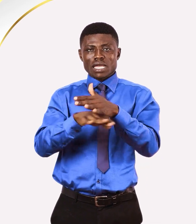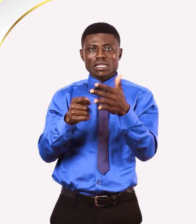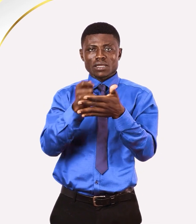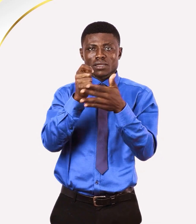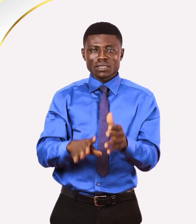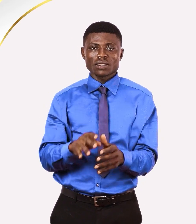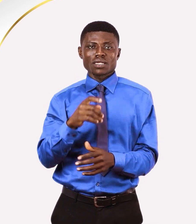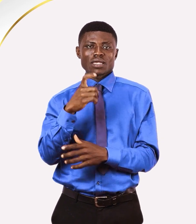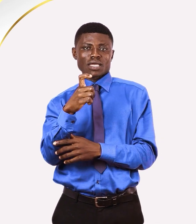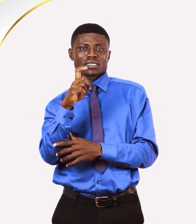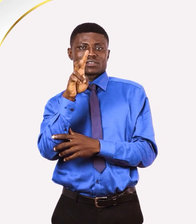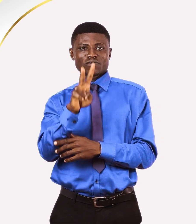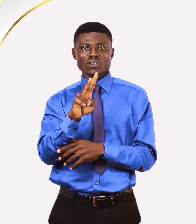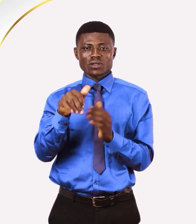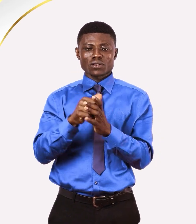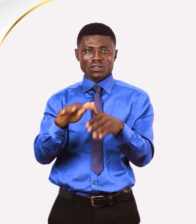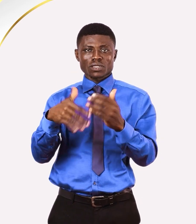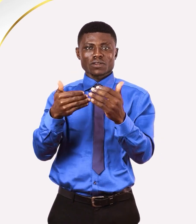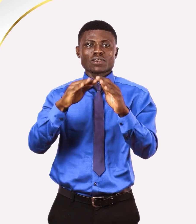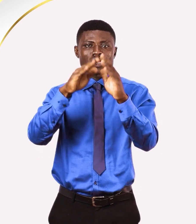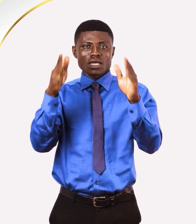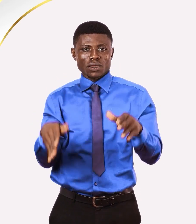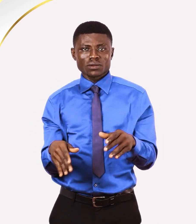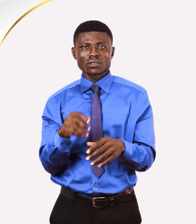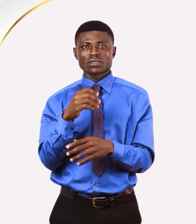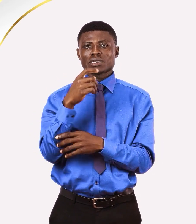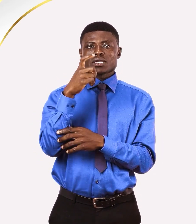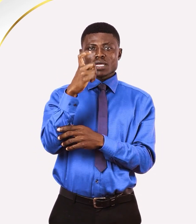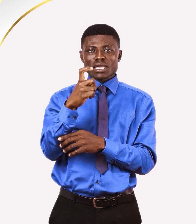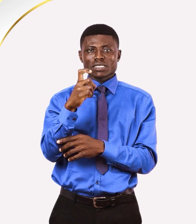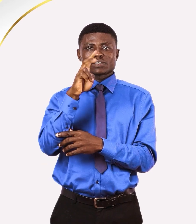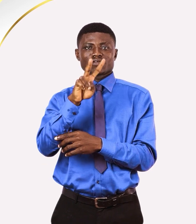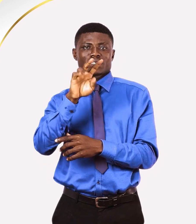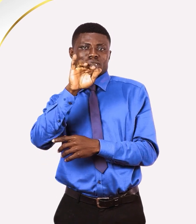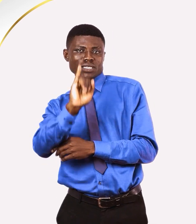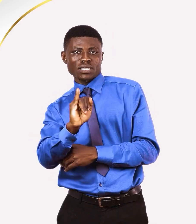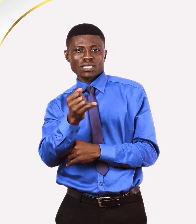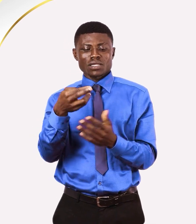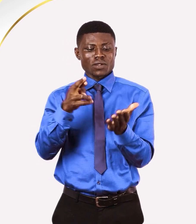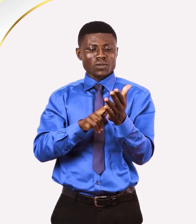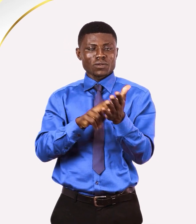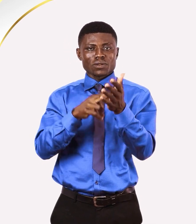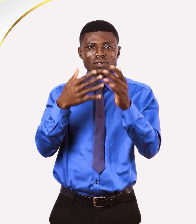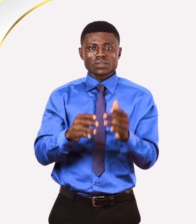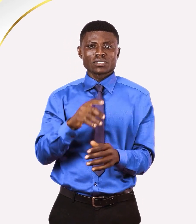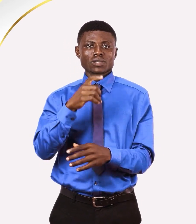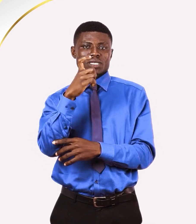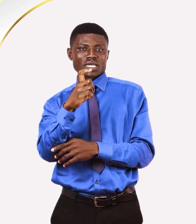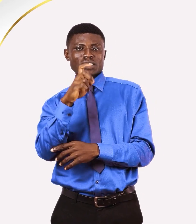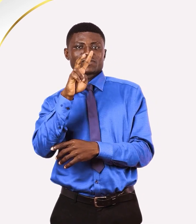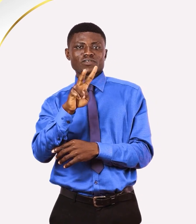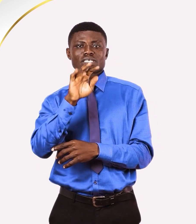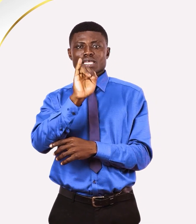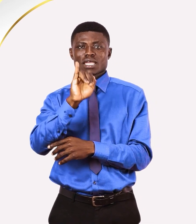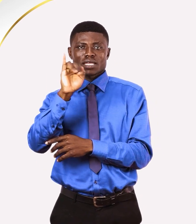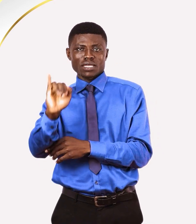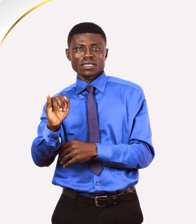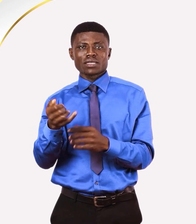Underwriters. XV. Issuing houses. XVI. Registrars. XVII.